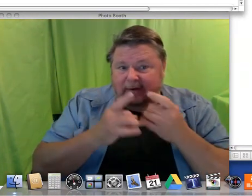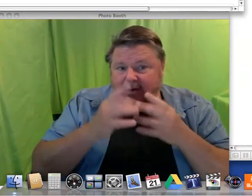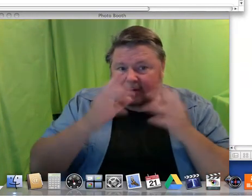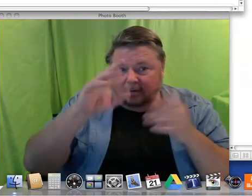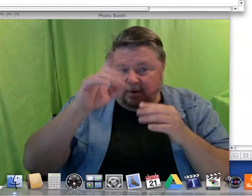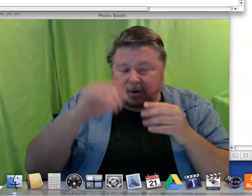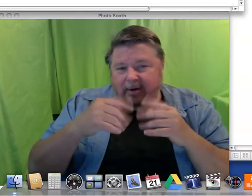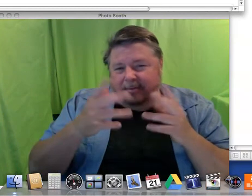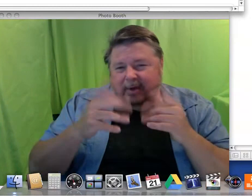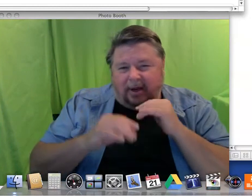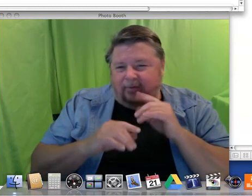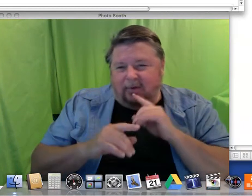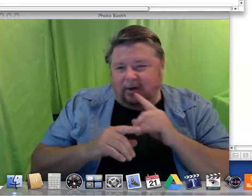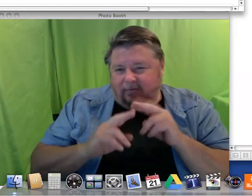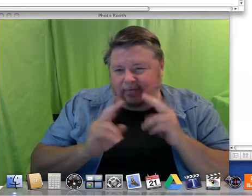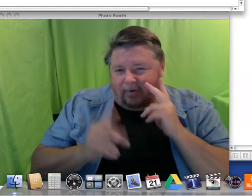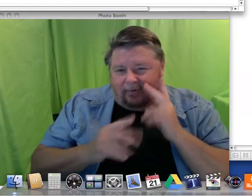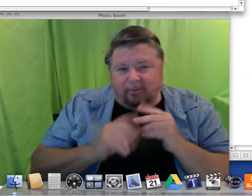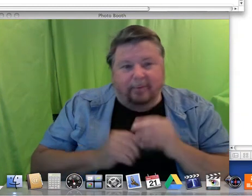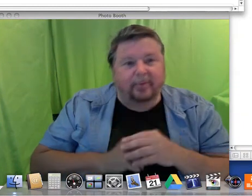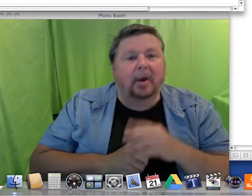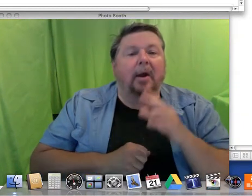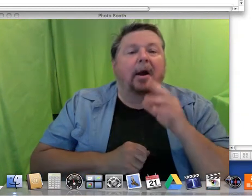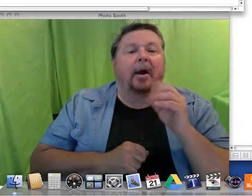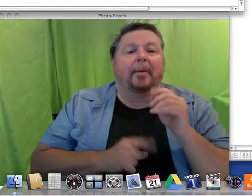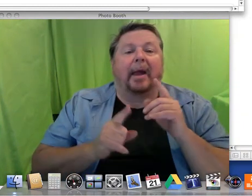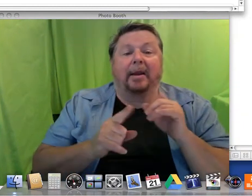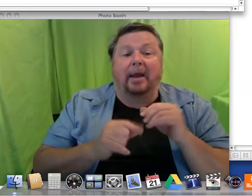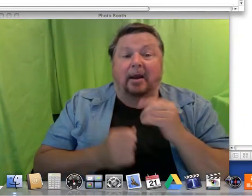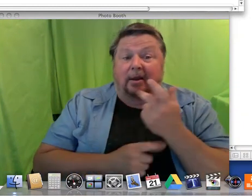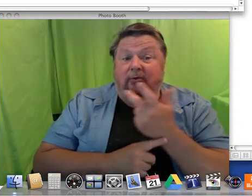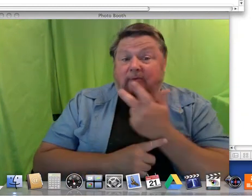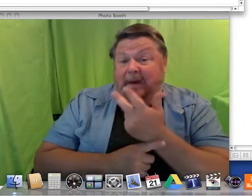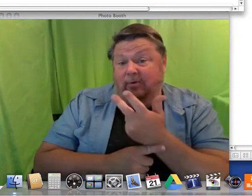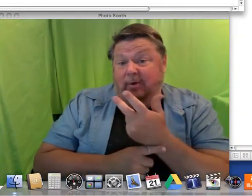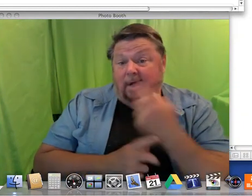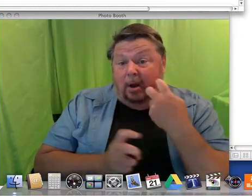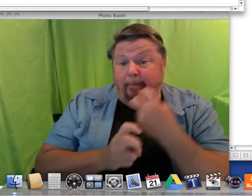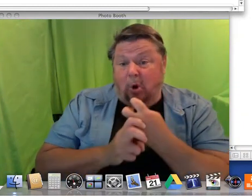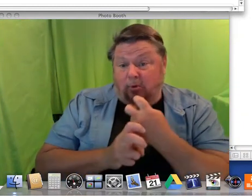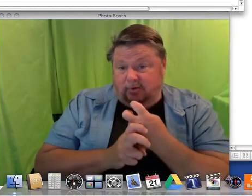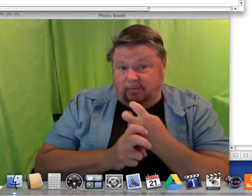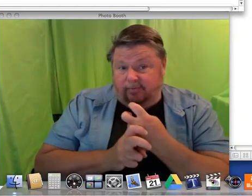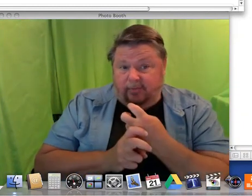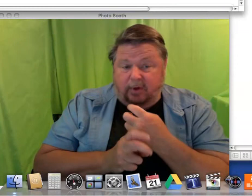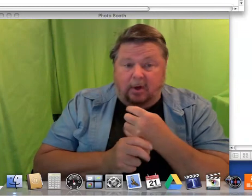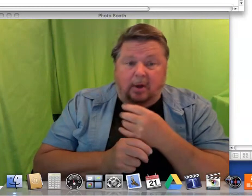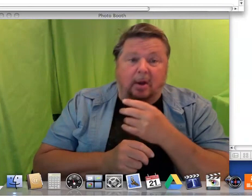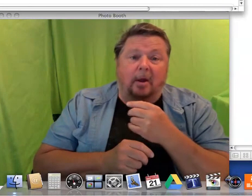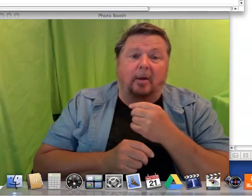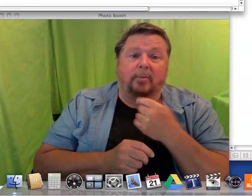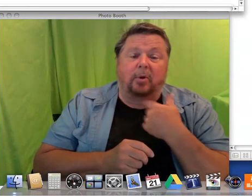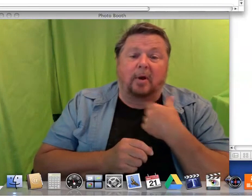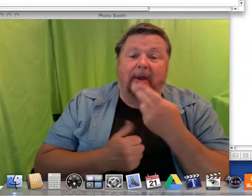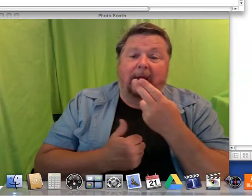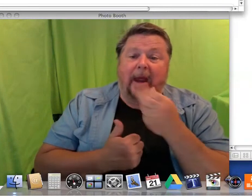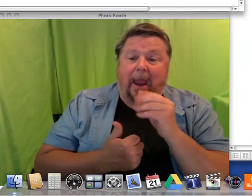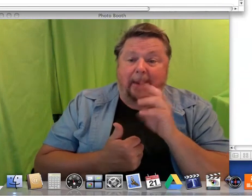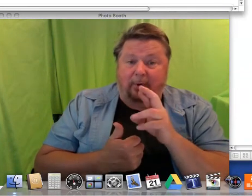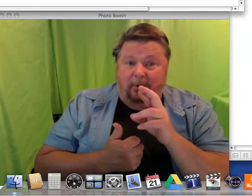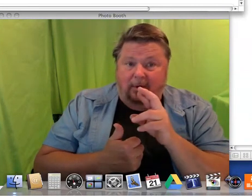lights, but not really very visible. And that is really three bones. You have